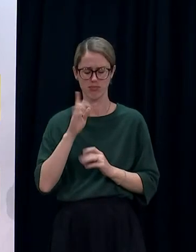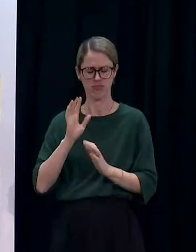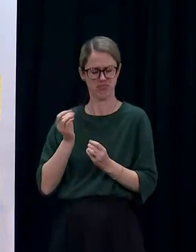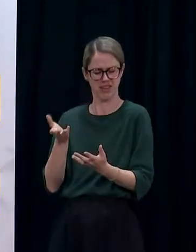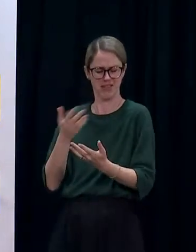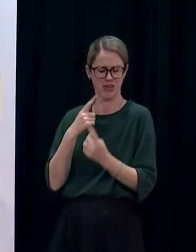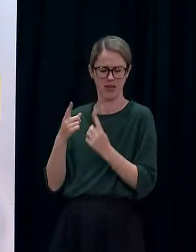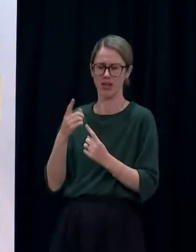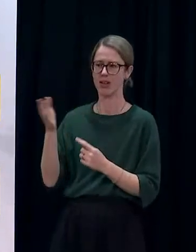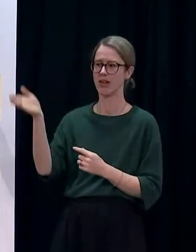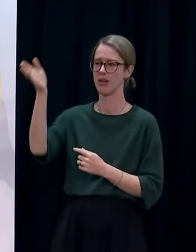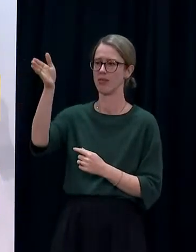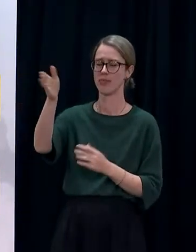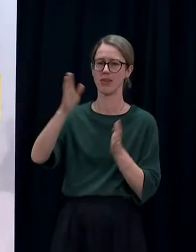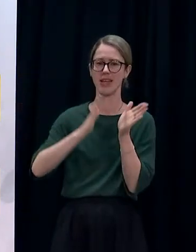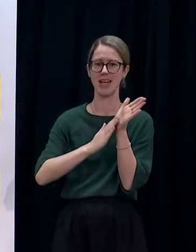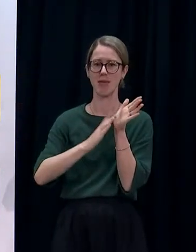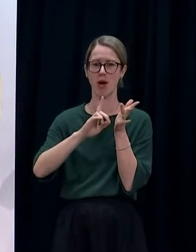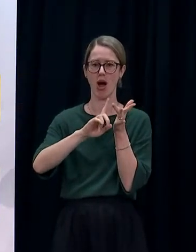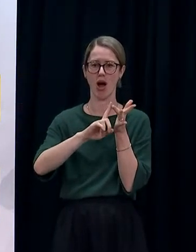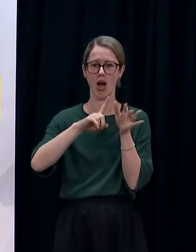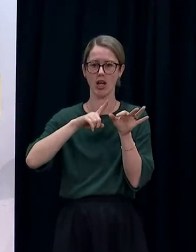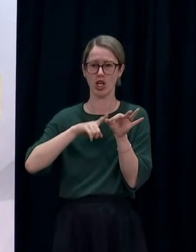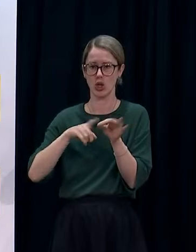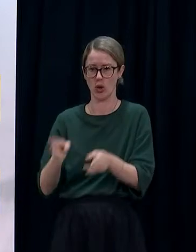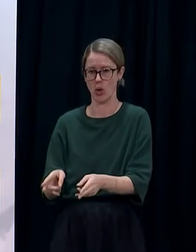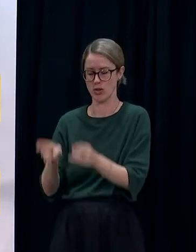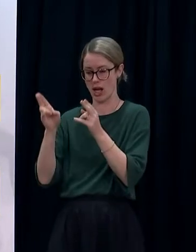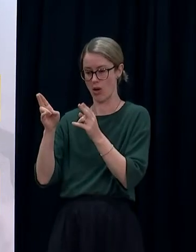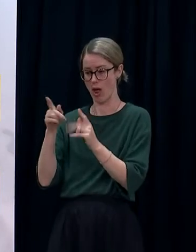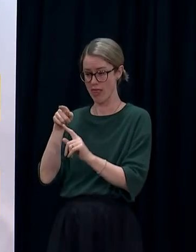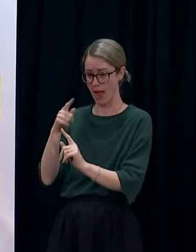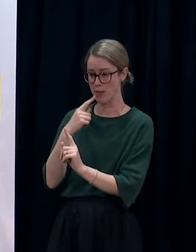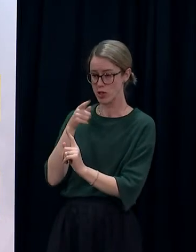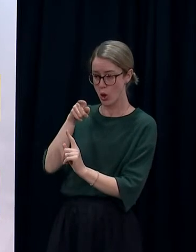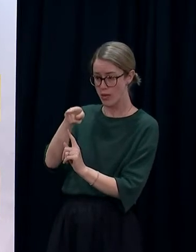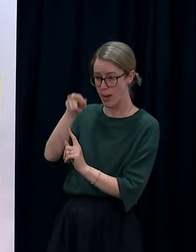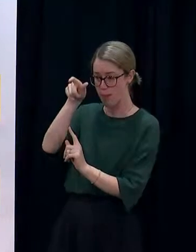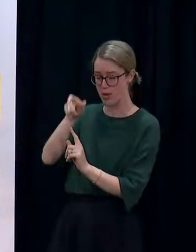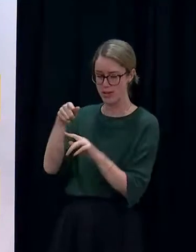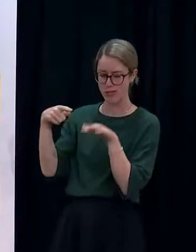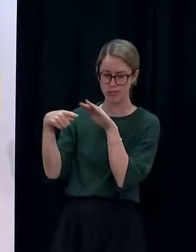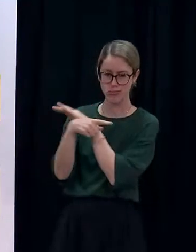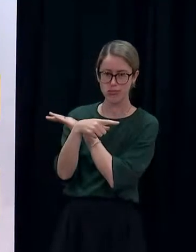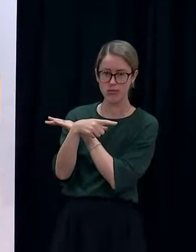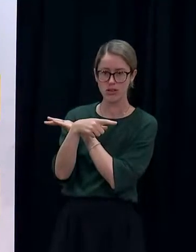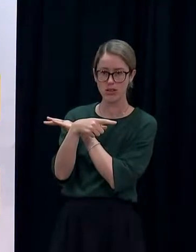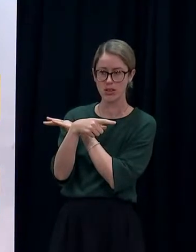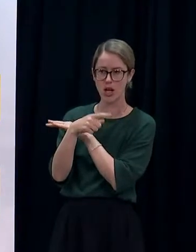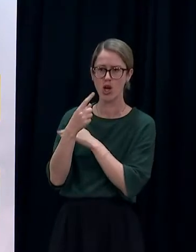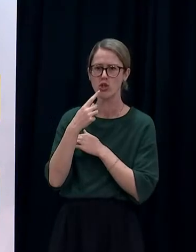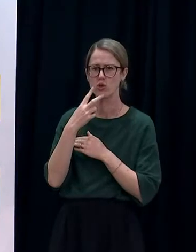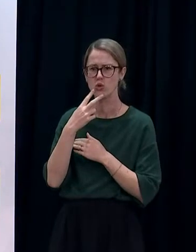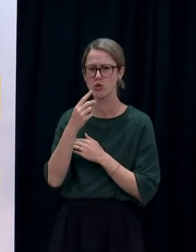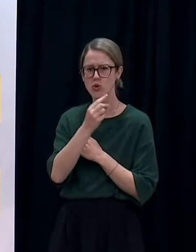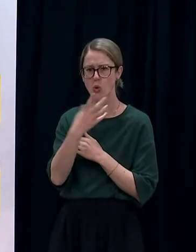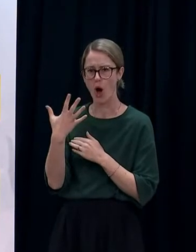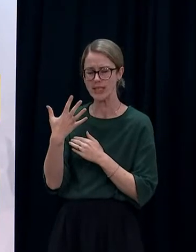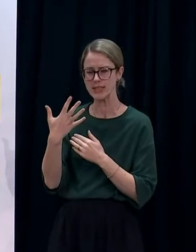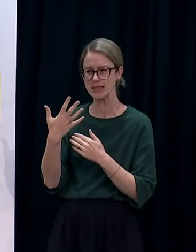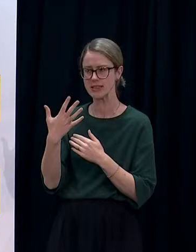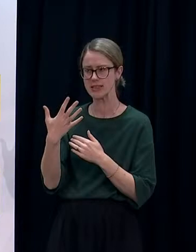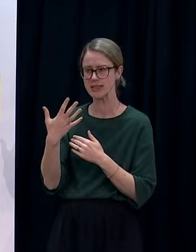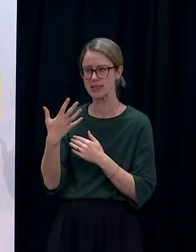Was the MIQ facility told about the fact that this person had breached isolation rules twice before being